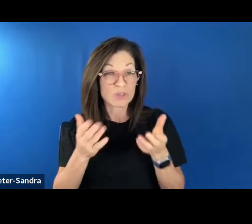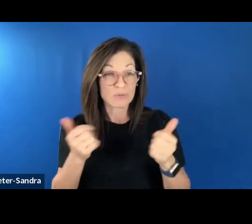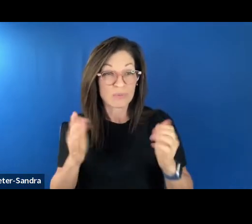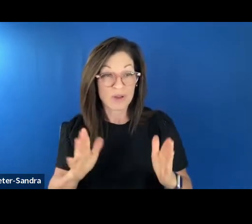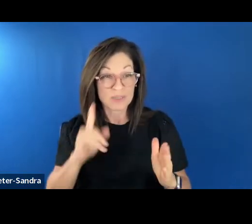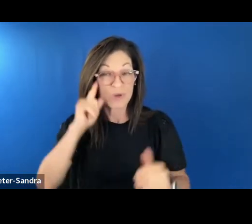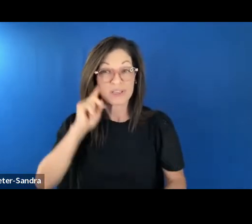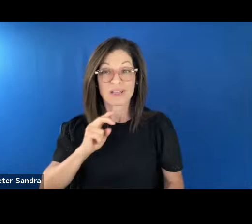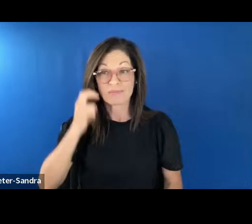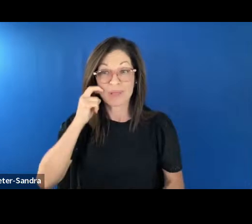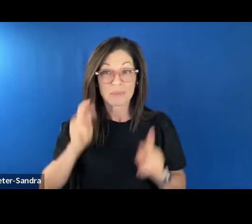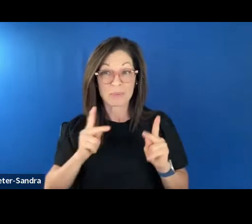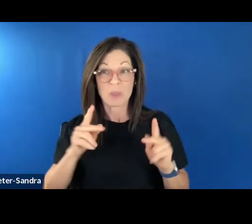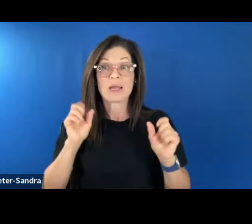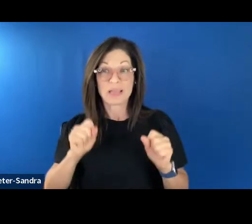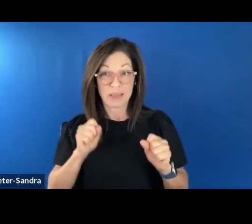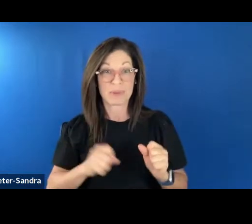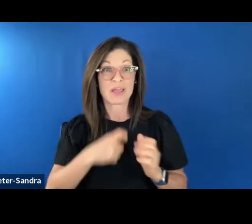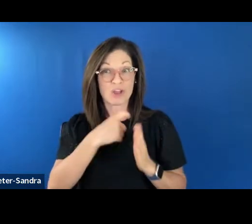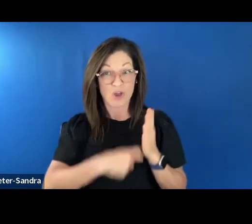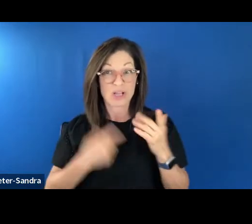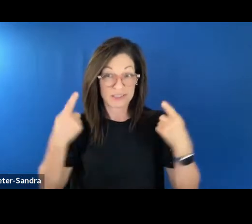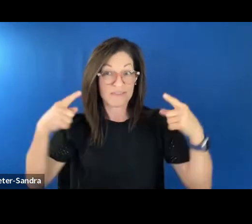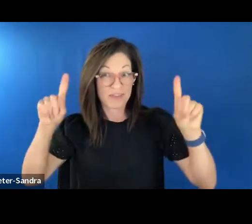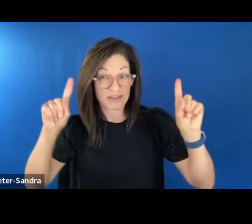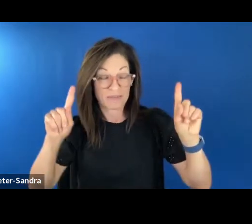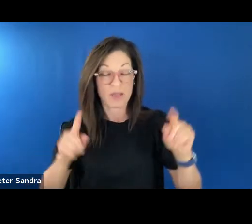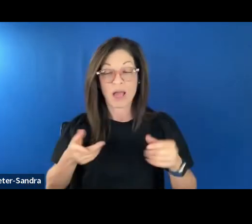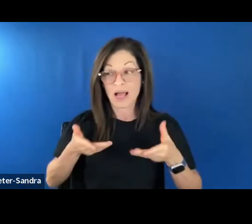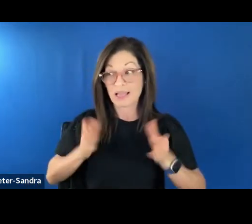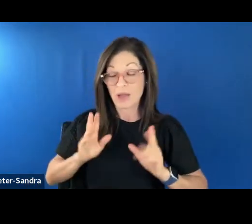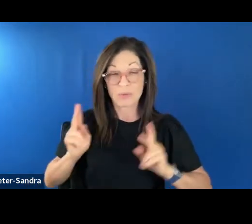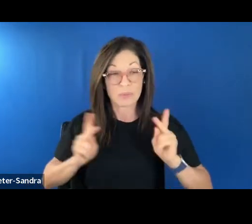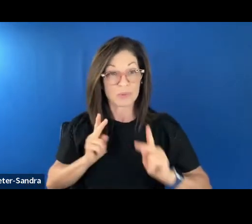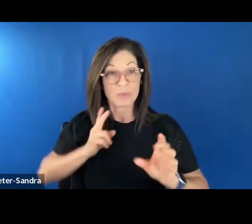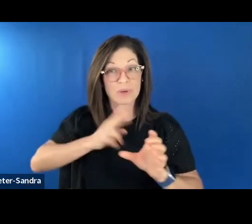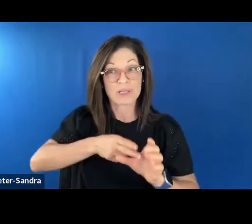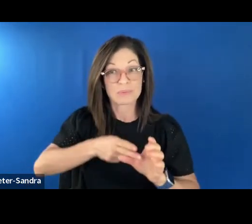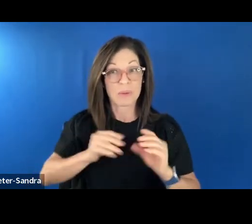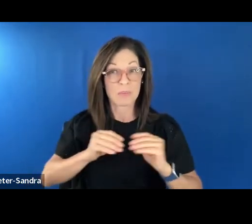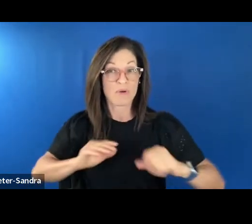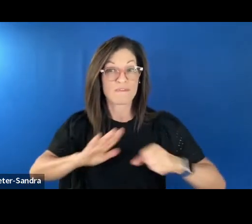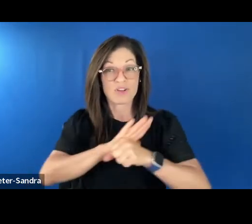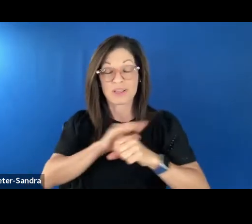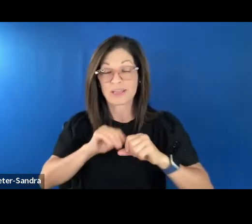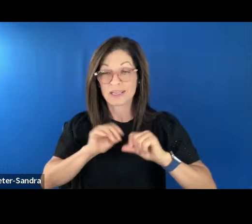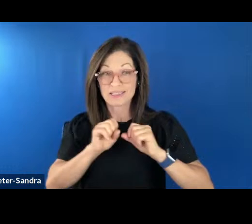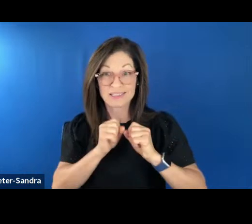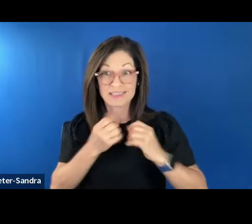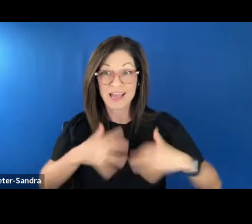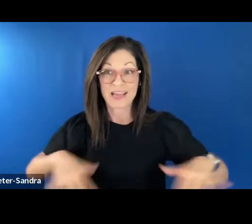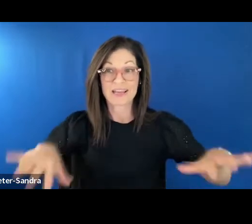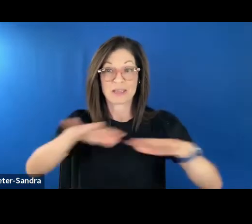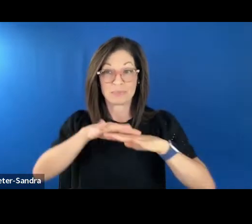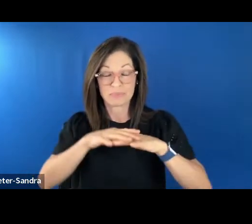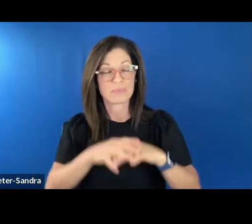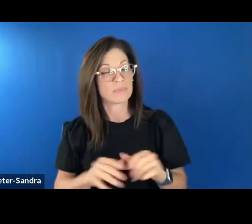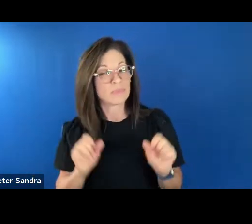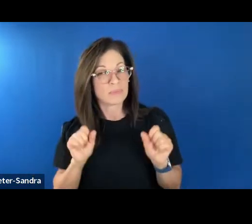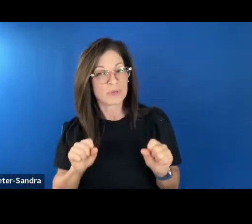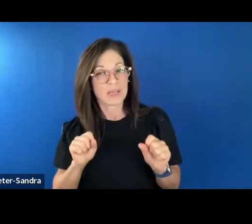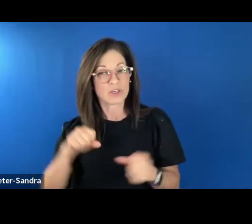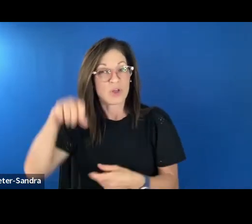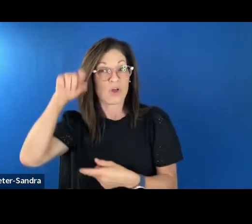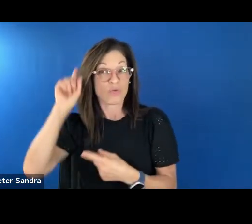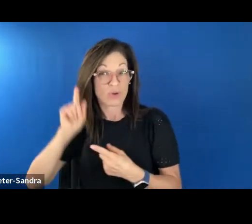be cost-effective. By enabling individuals to participate more fully in society, there is a potential